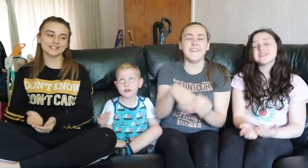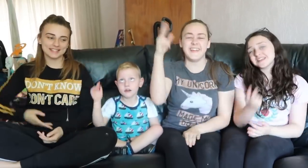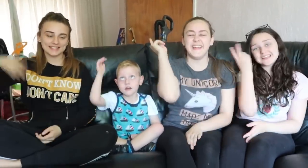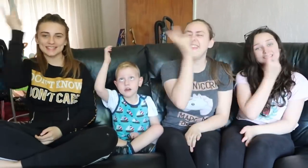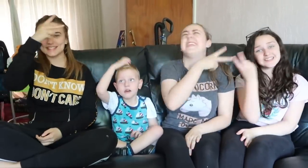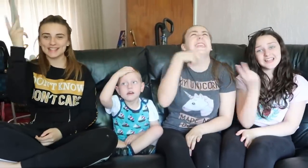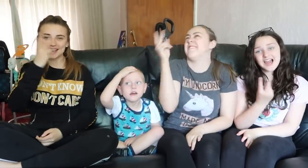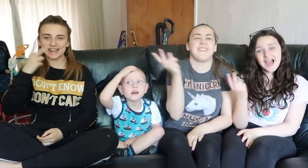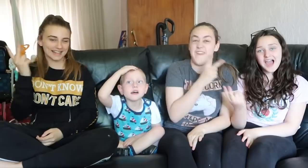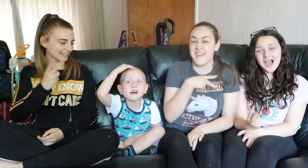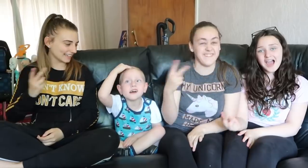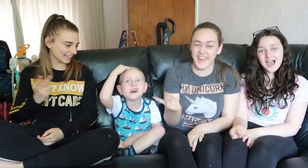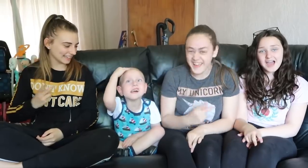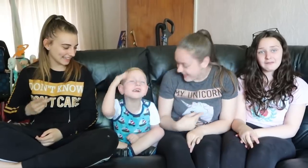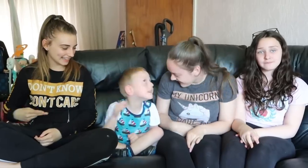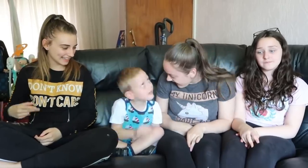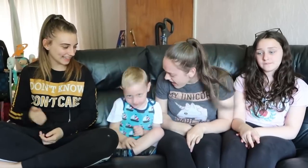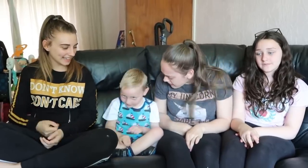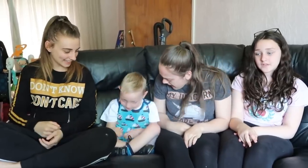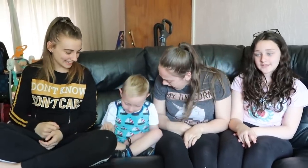This is your favourite? You win it?